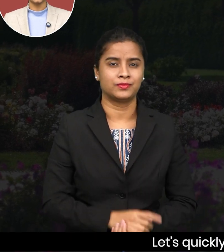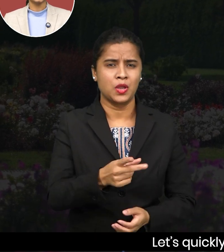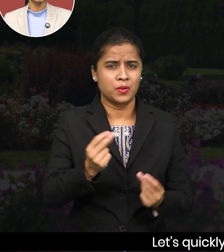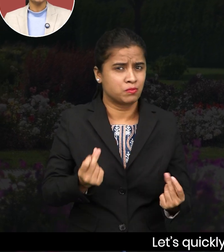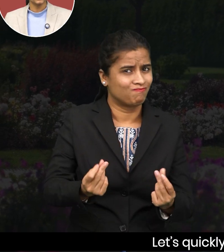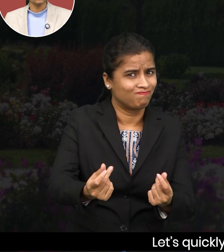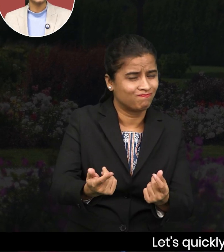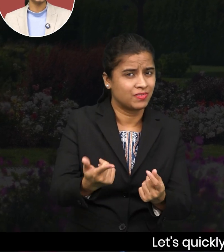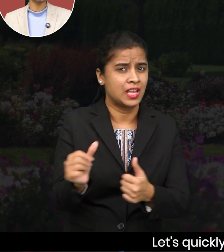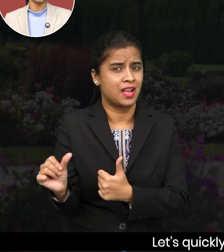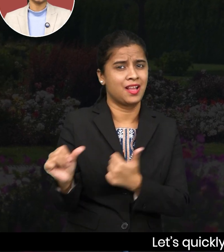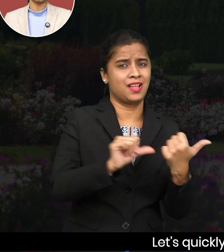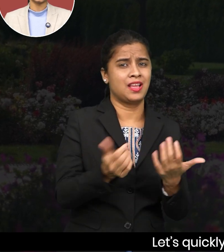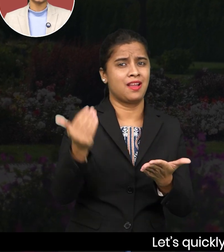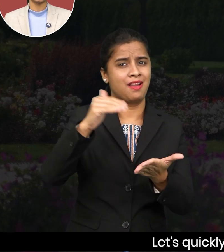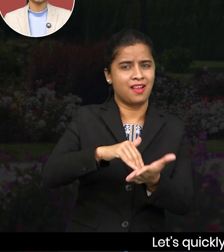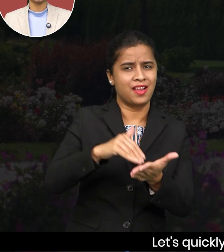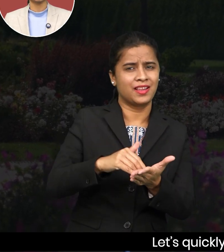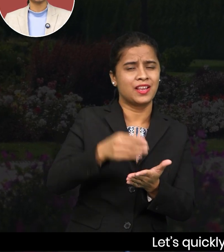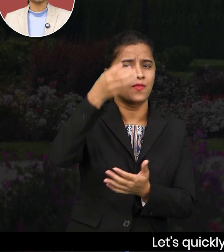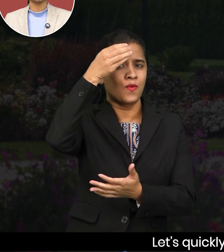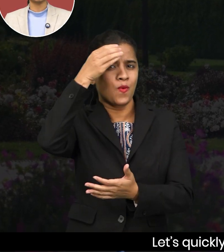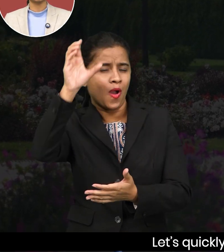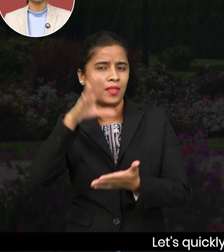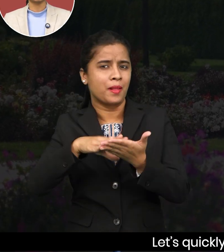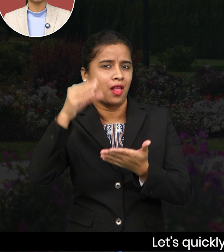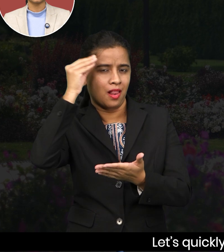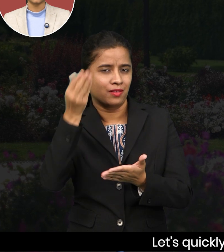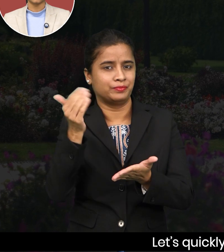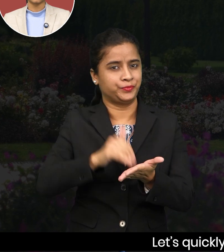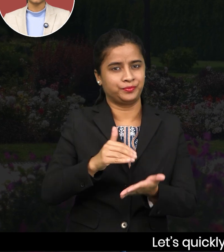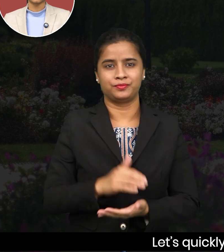Let's quickly review these concepts.